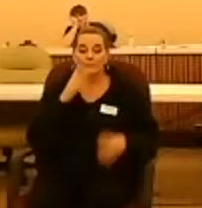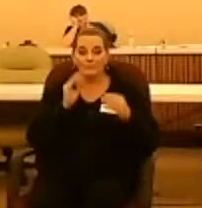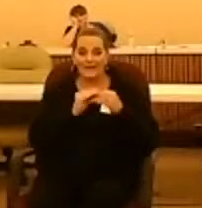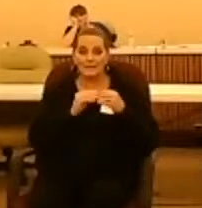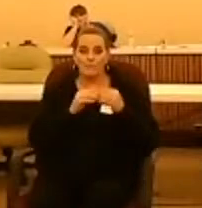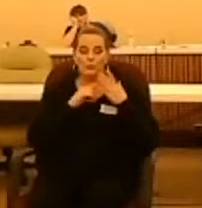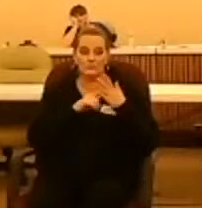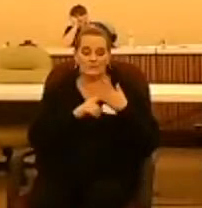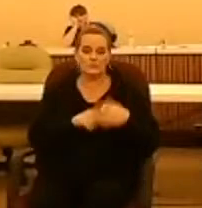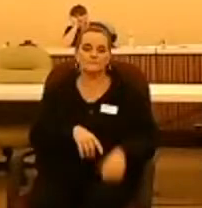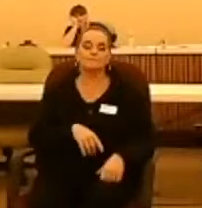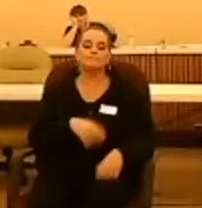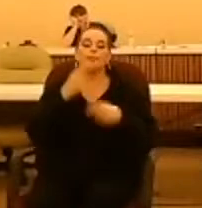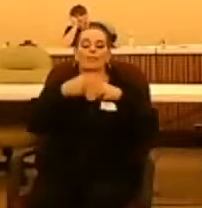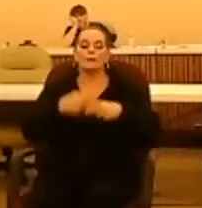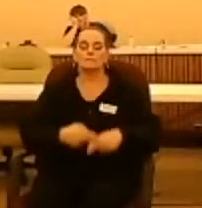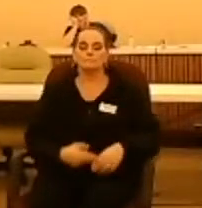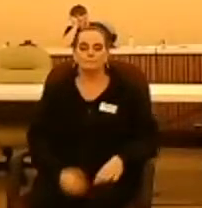Hearing none, please call the roll.